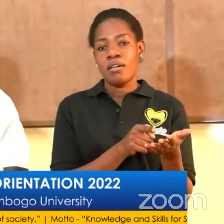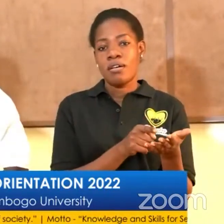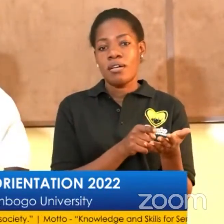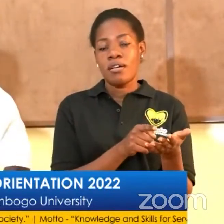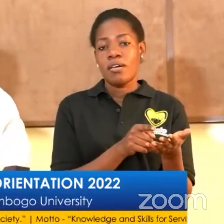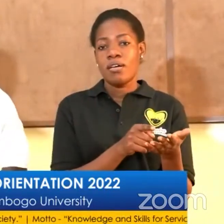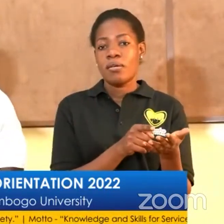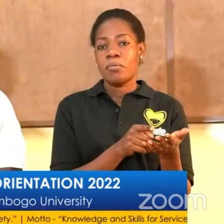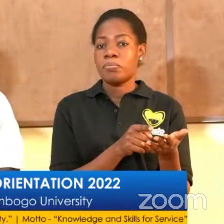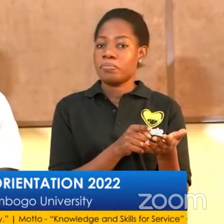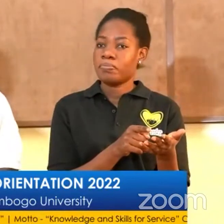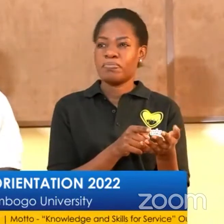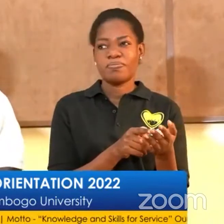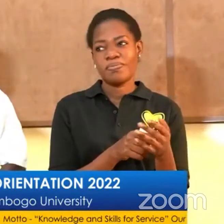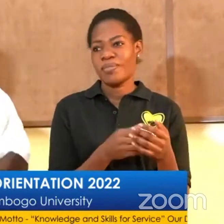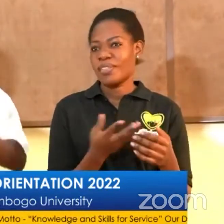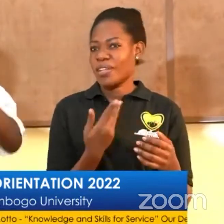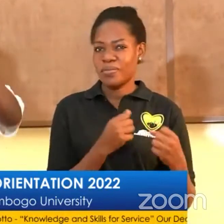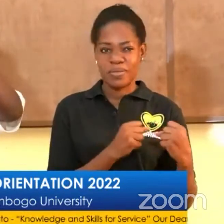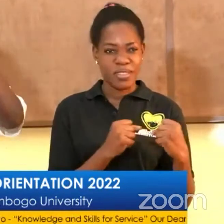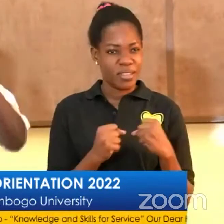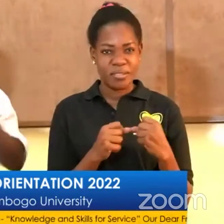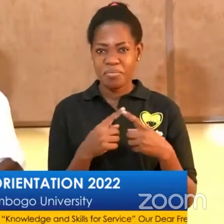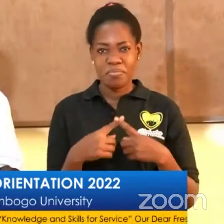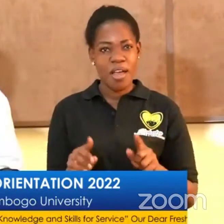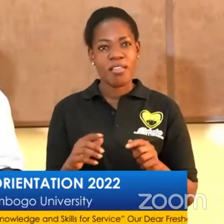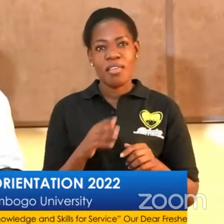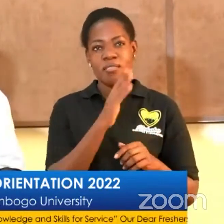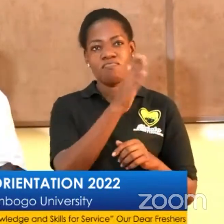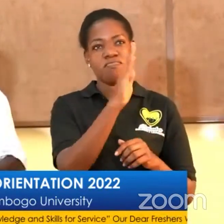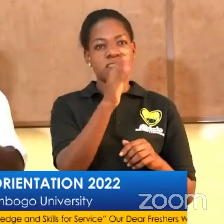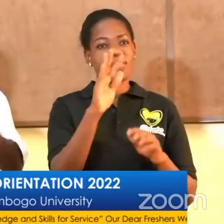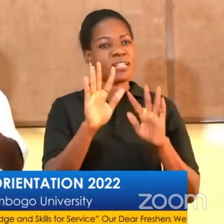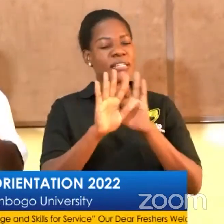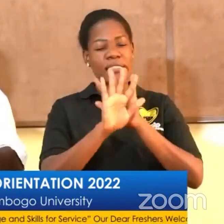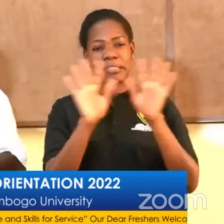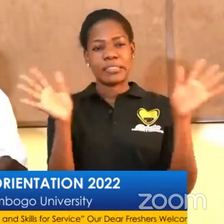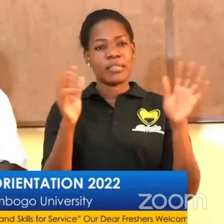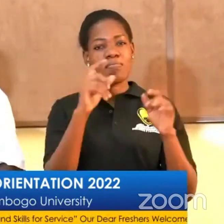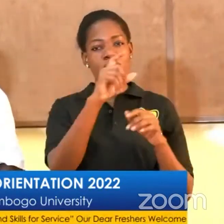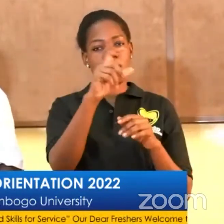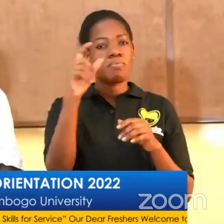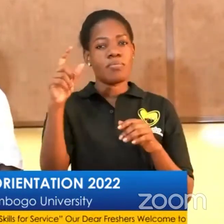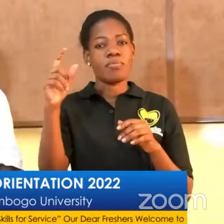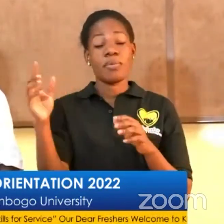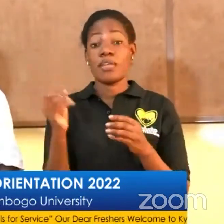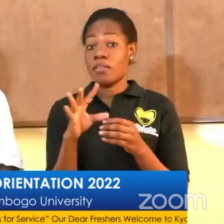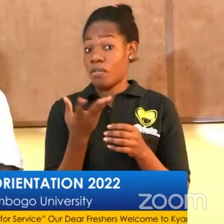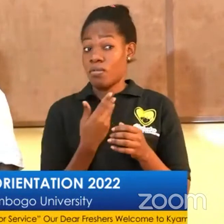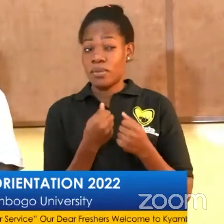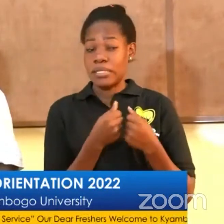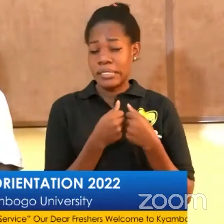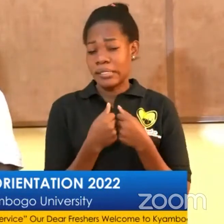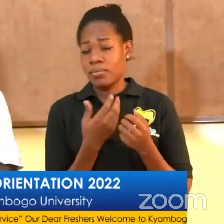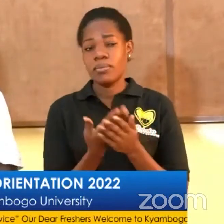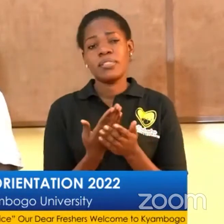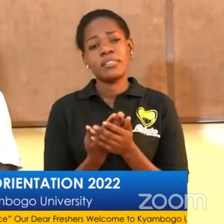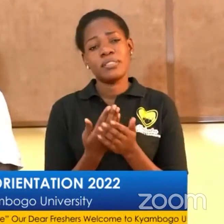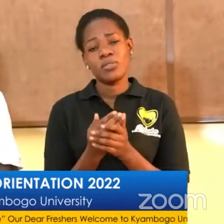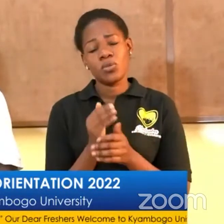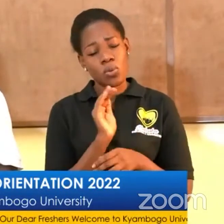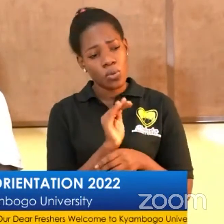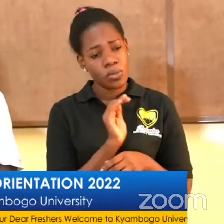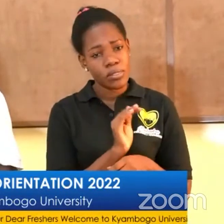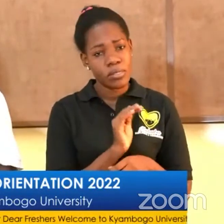You won't have any trouble. The shelves are clearly labeled. Where you have a challenge, please consult. We shall be there